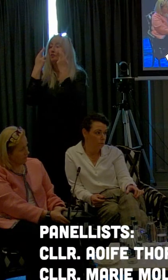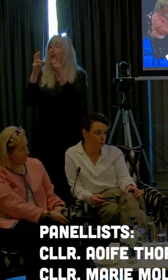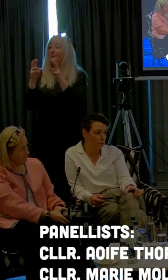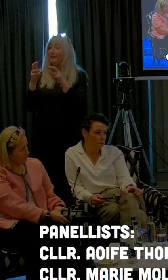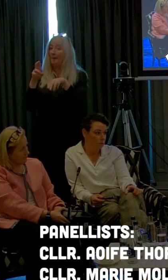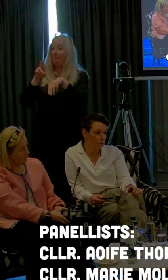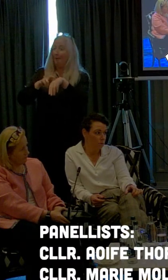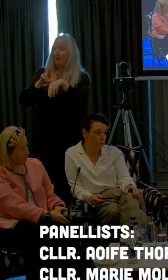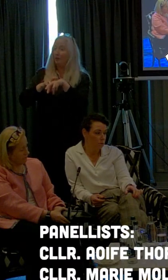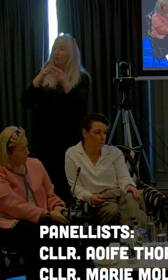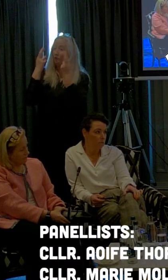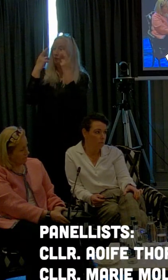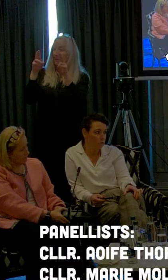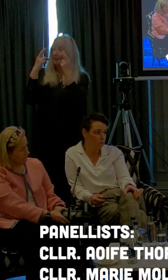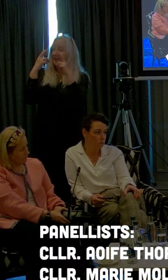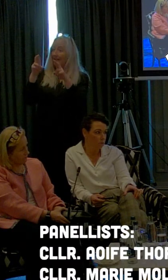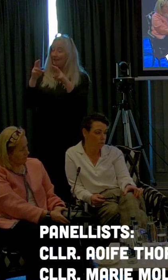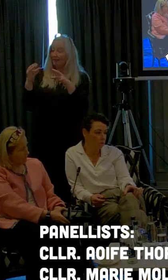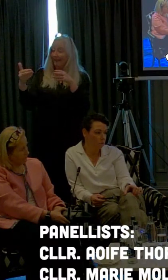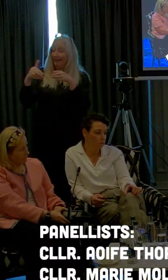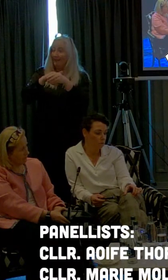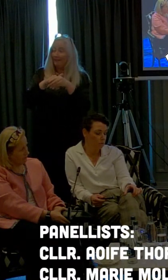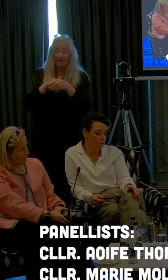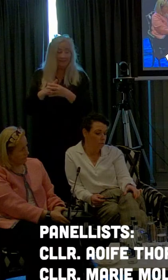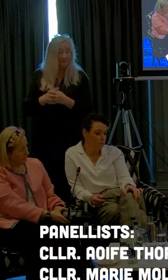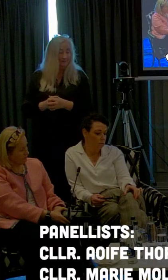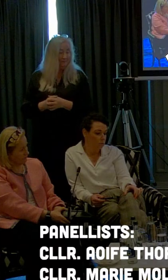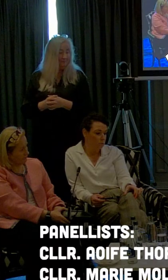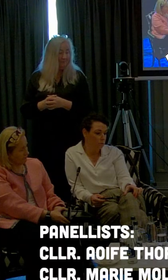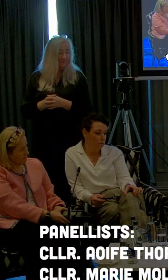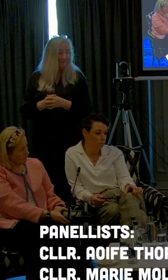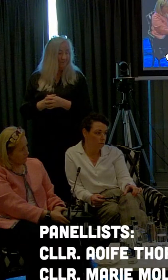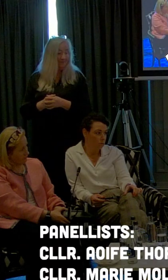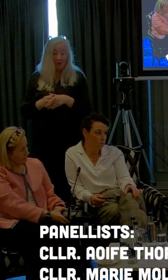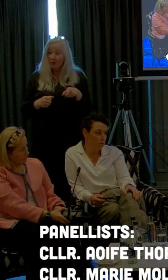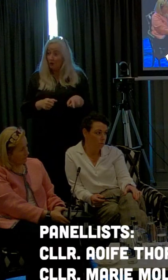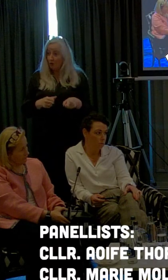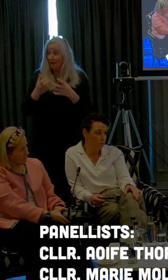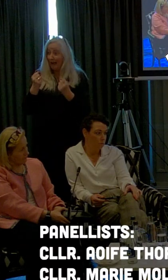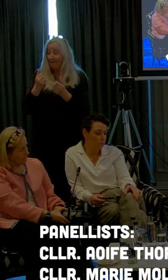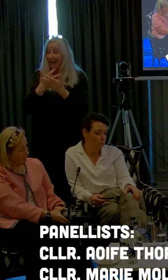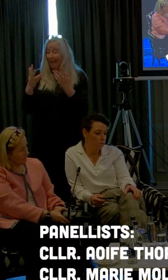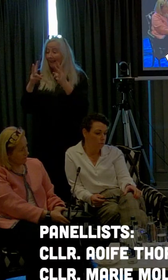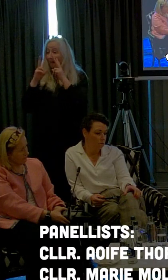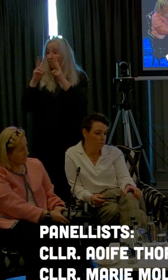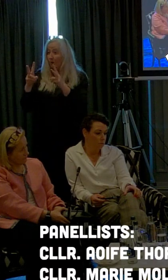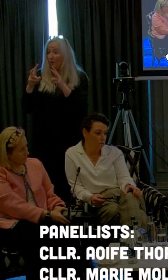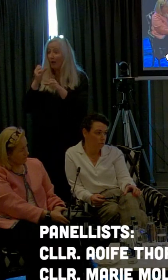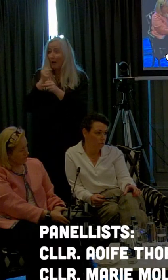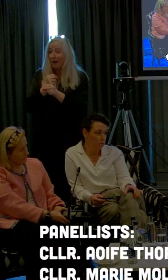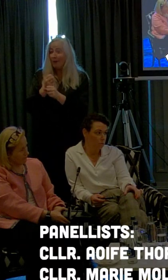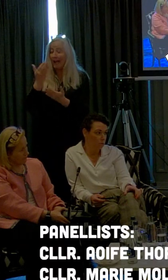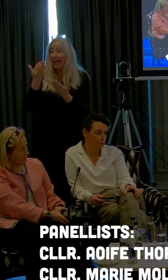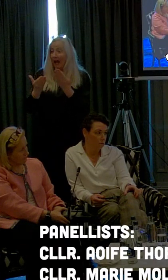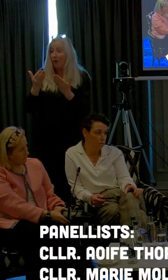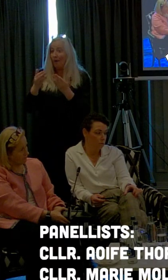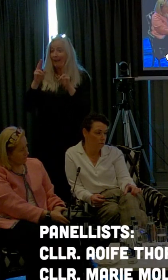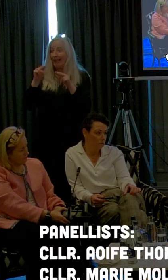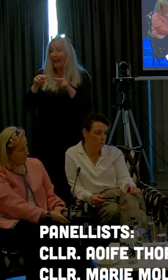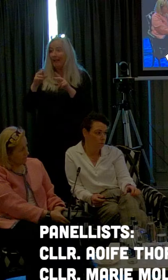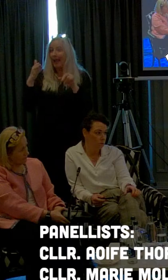know, their concerns, their views and so on. I suppose, would you have any views or insights as to, I suppose, how we can work